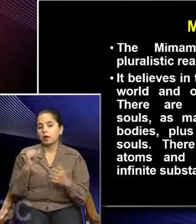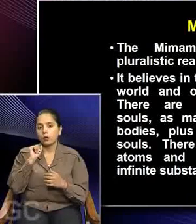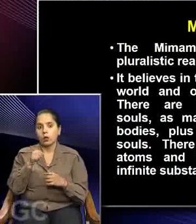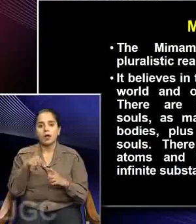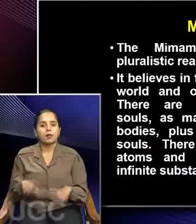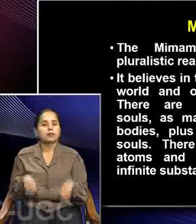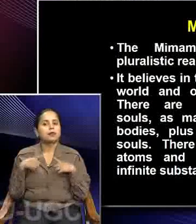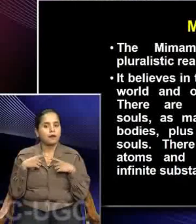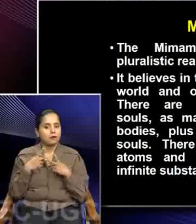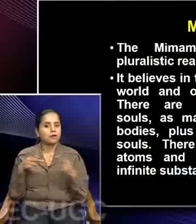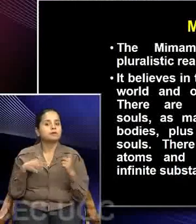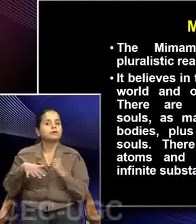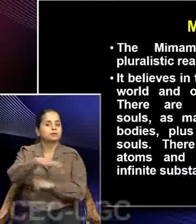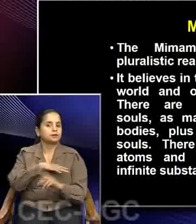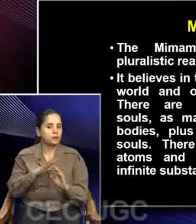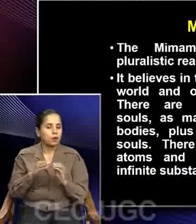living bodies,